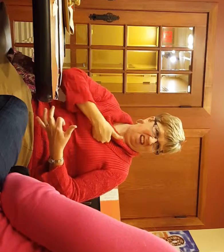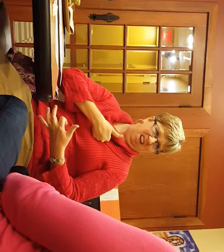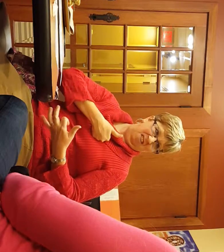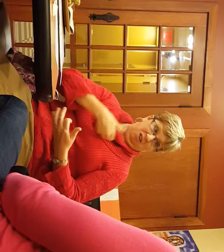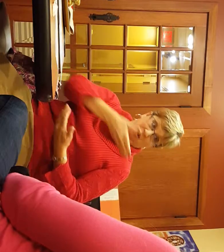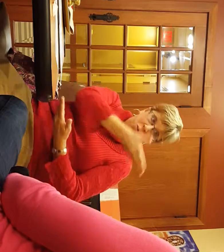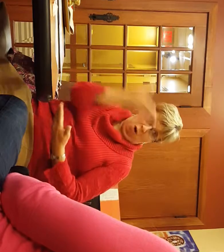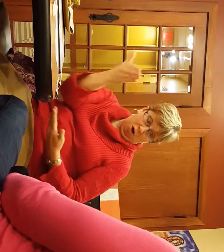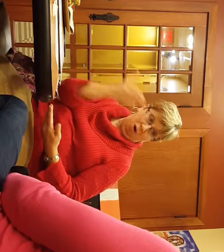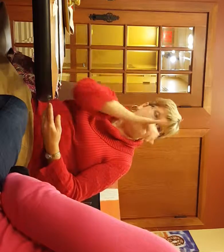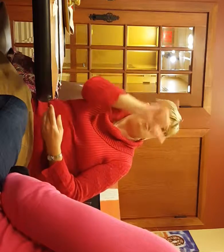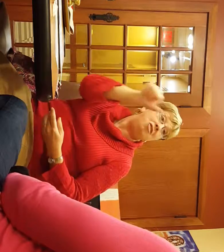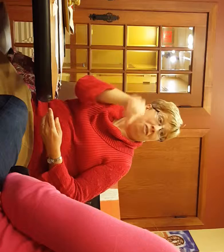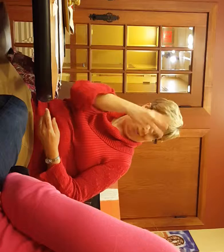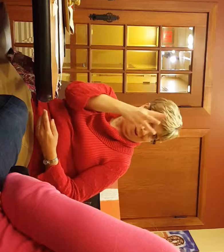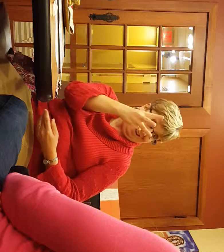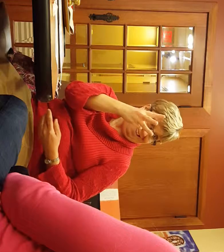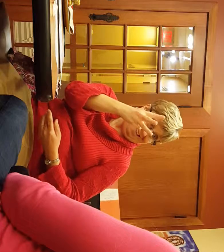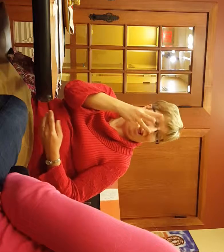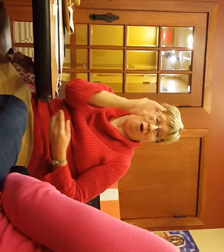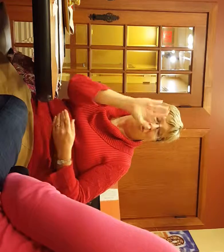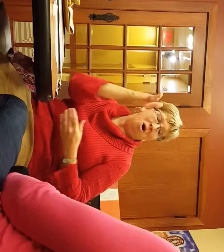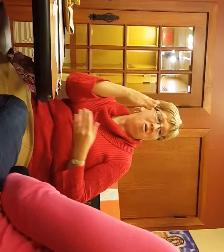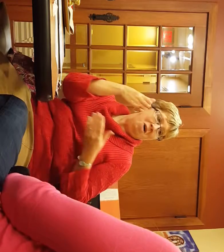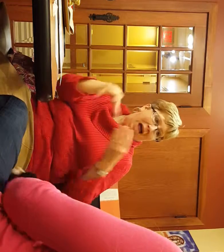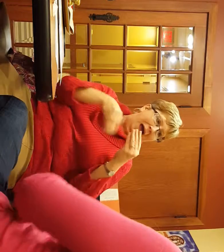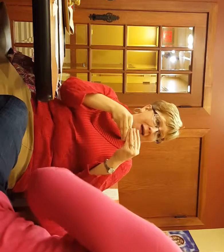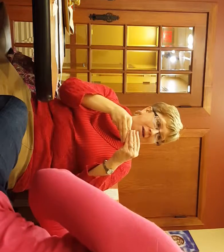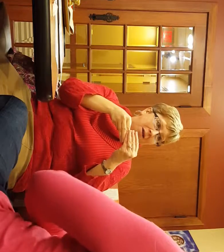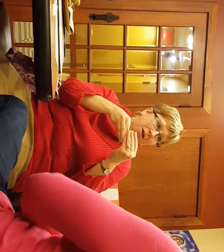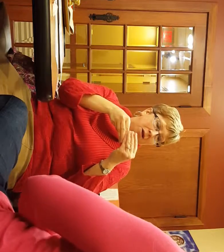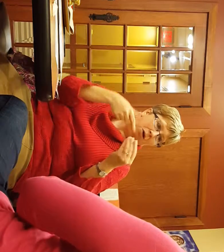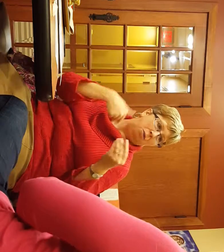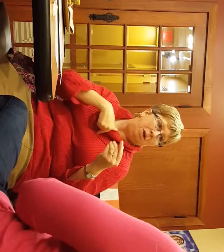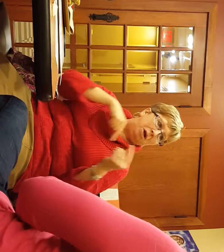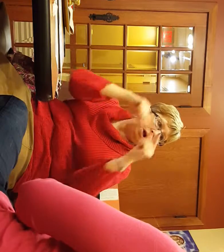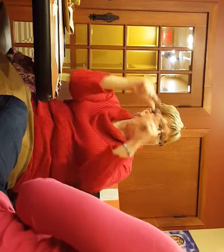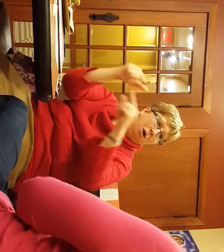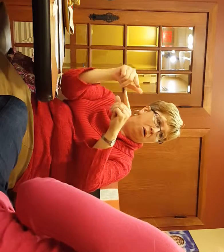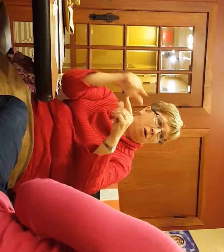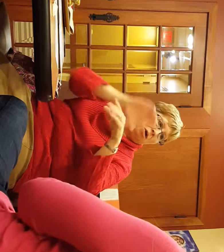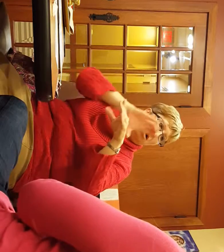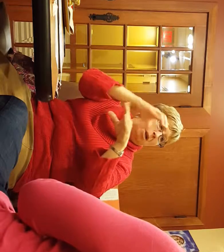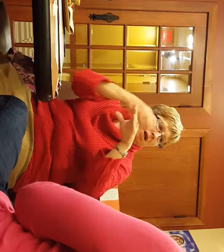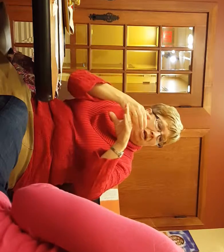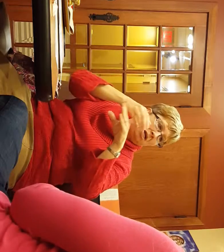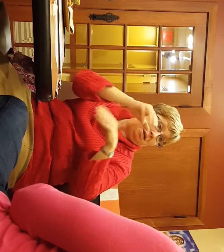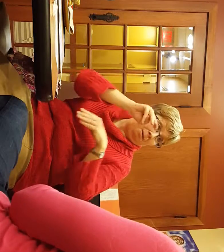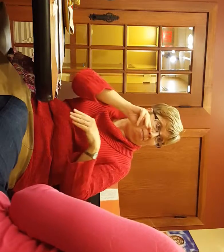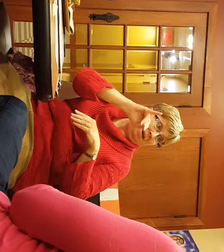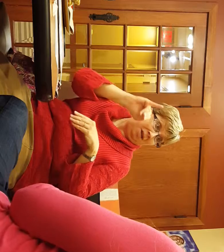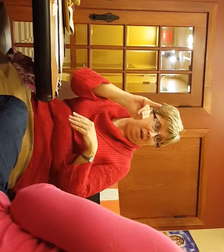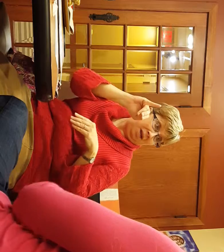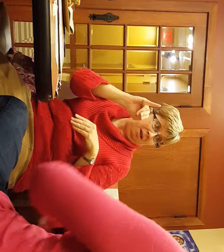I can tell you about a little bit about that as well. We go to the Milford, Michigan congregation. We moved to Michigan